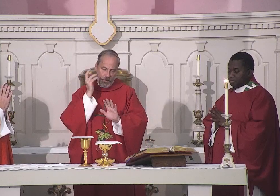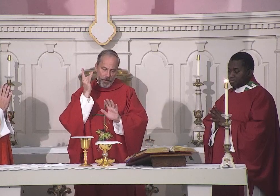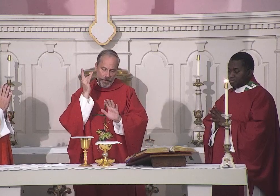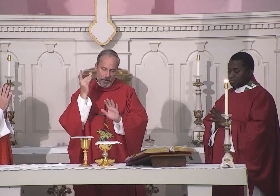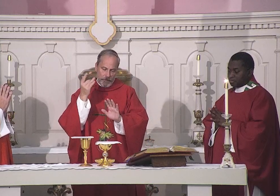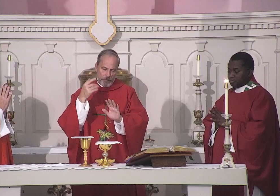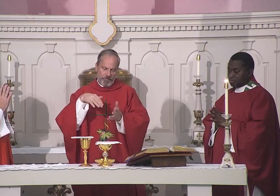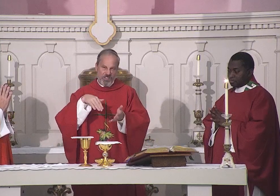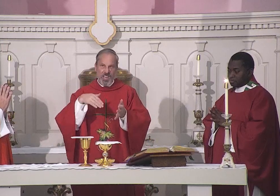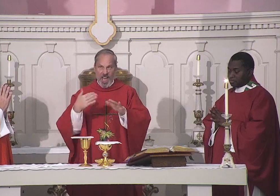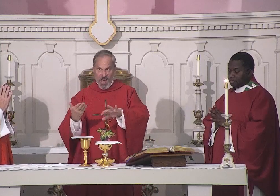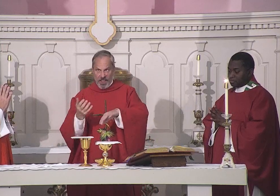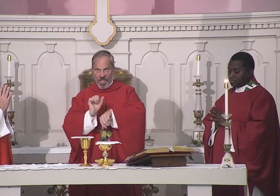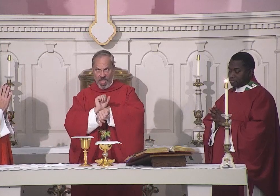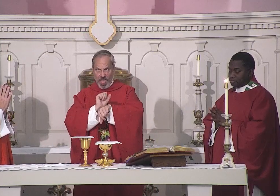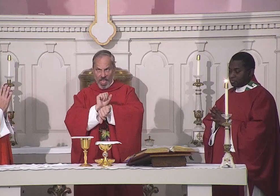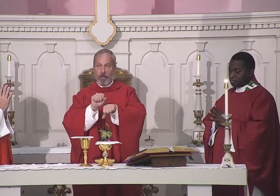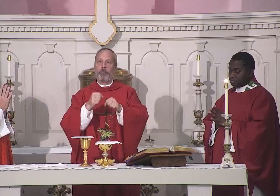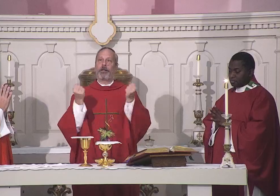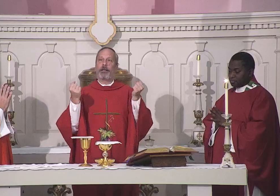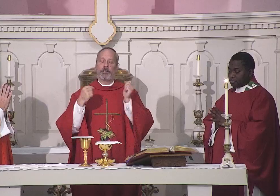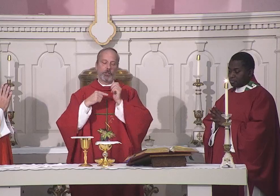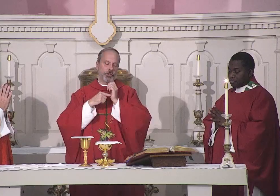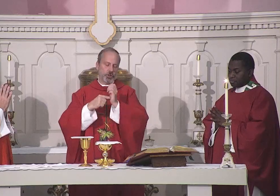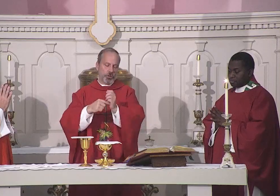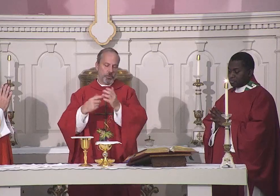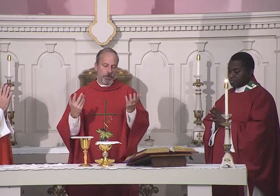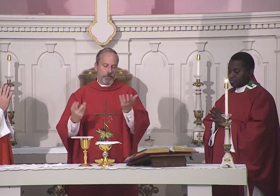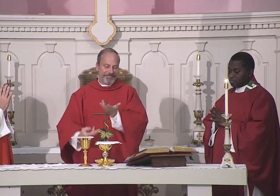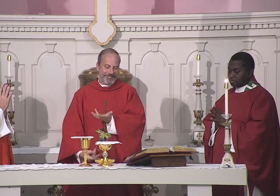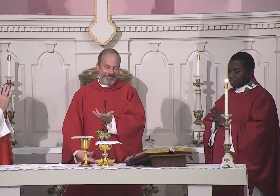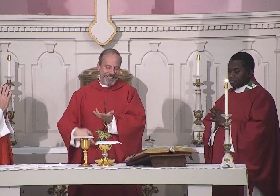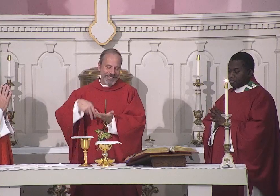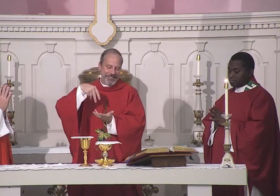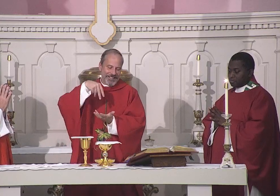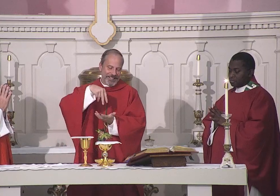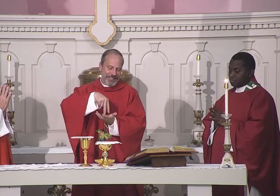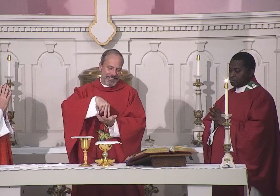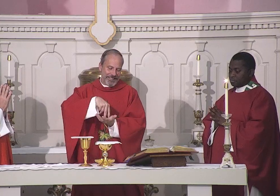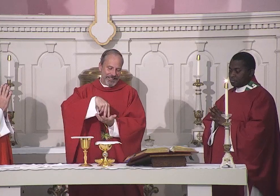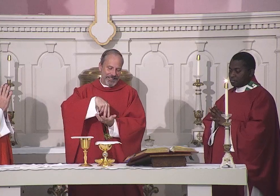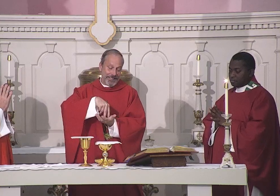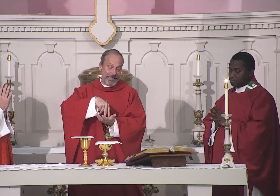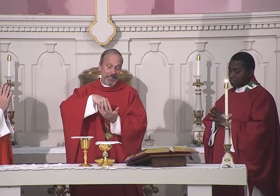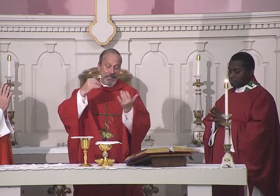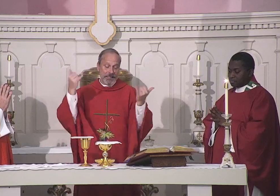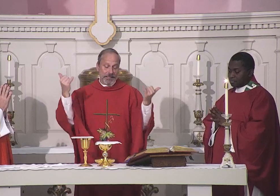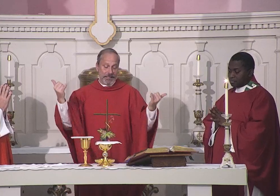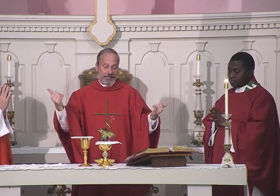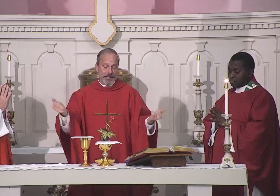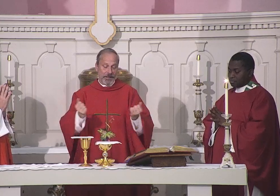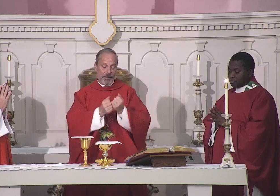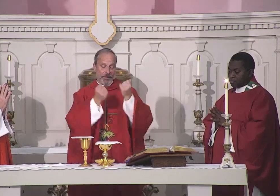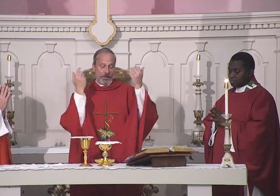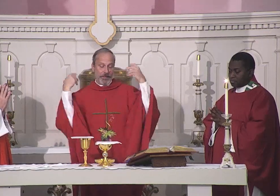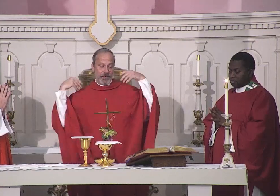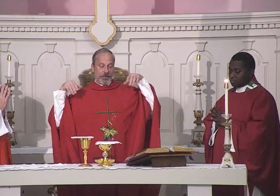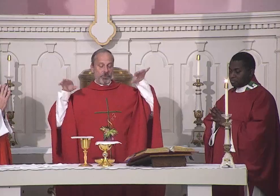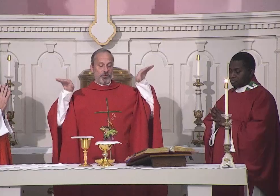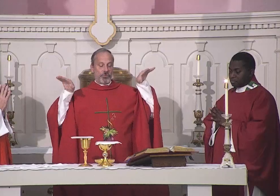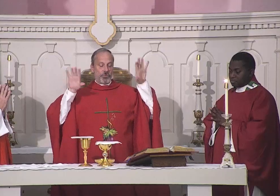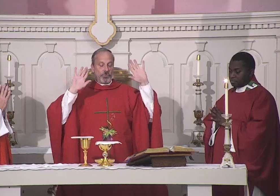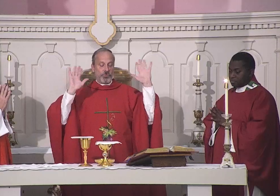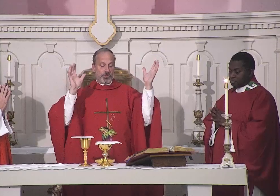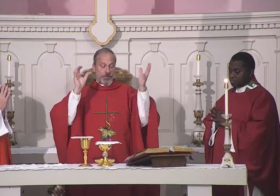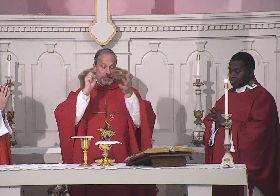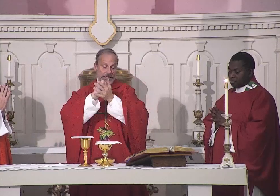he endured his passion, so as to break the bonds of death and manifest the resurrection.